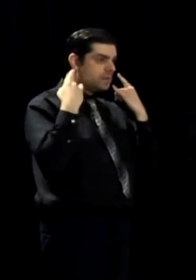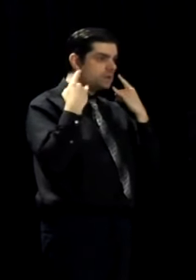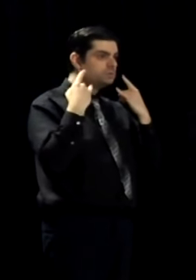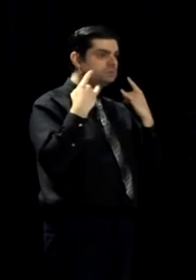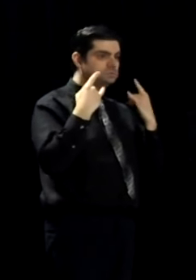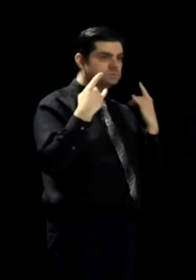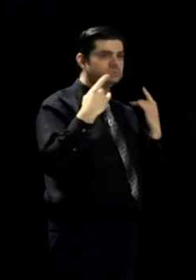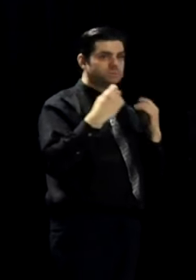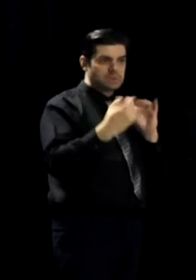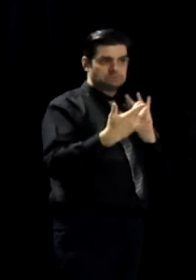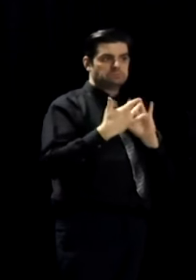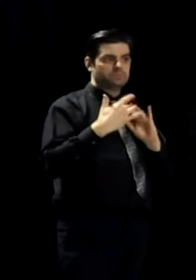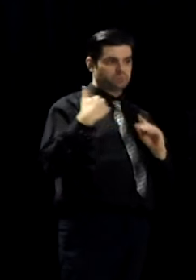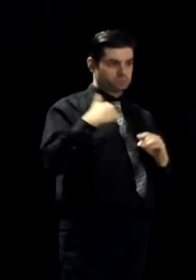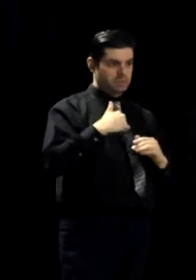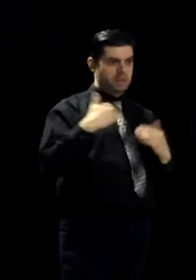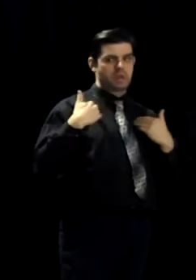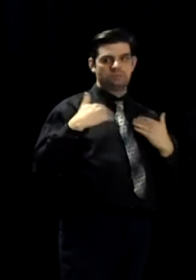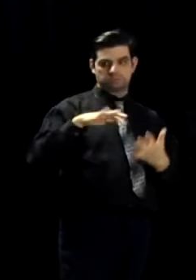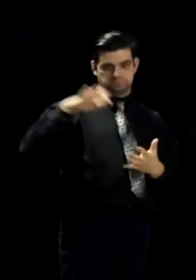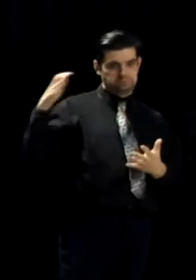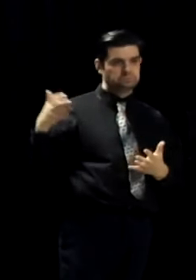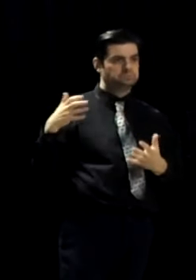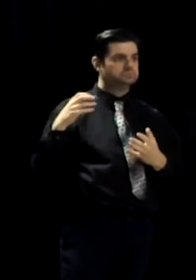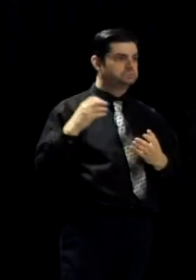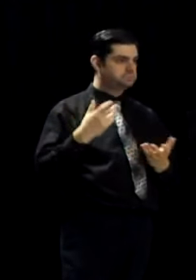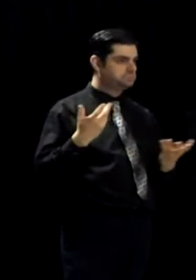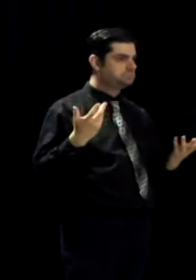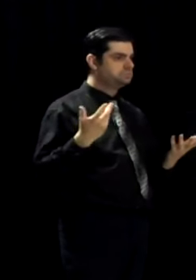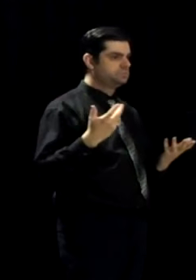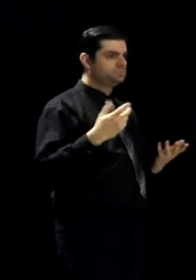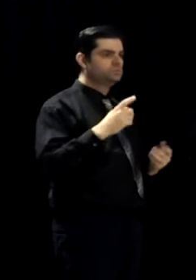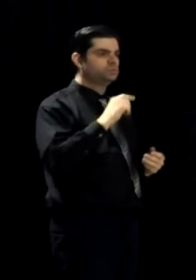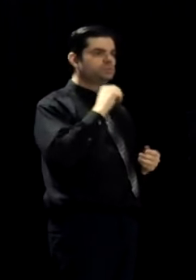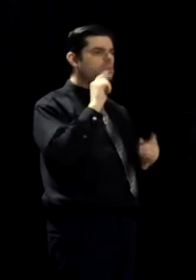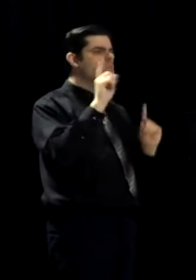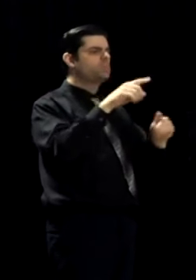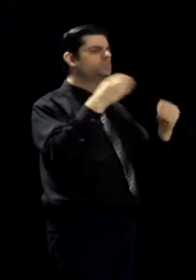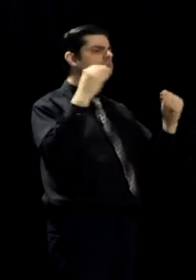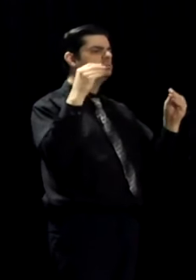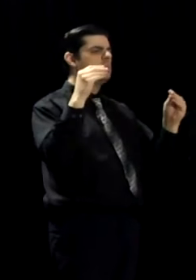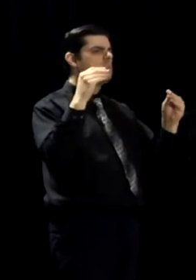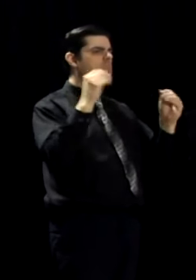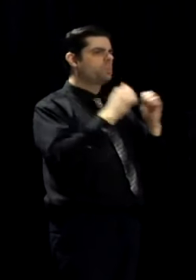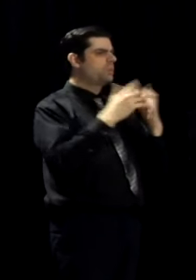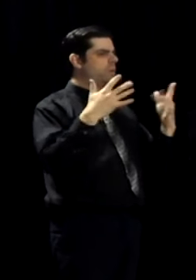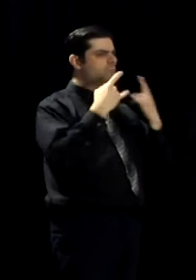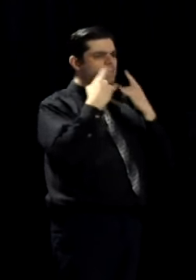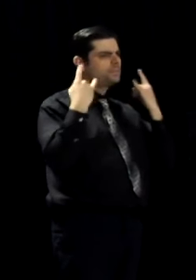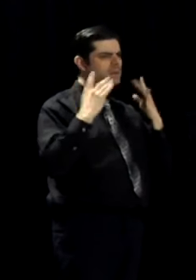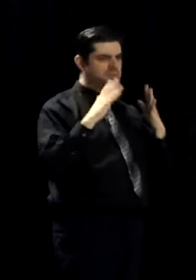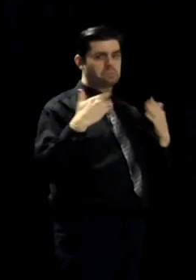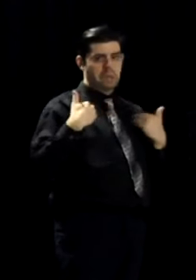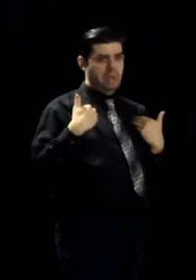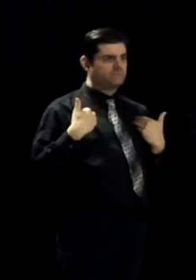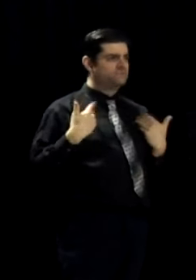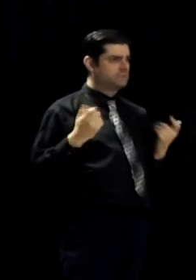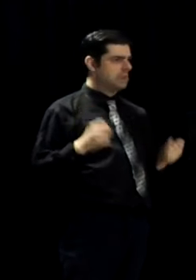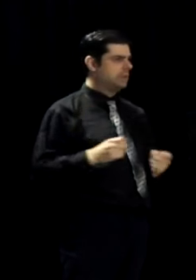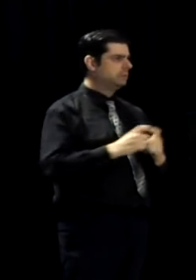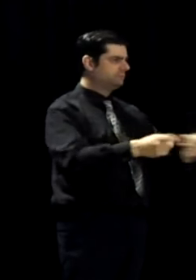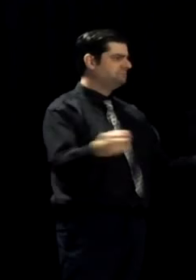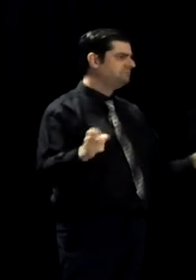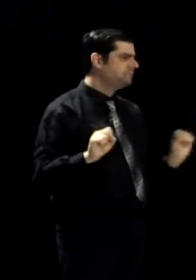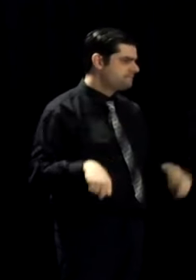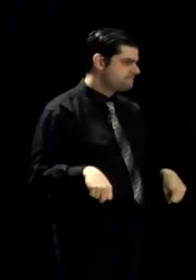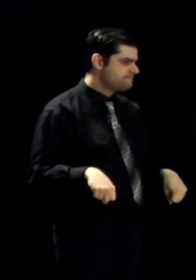to a store. If you need a mask, we have them. It's about protecting your neighbors as much as it